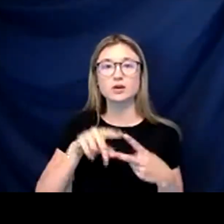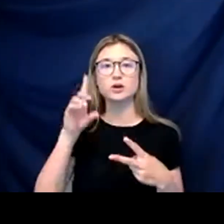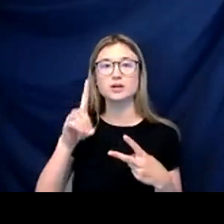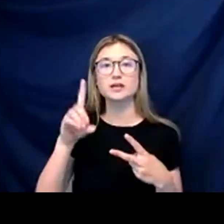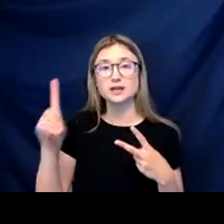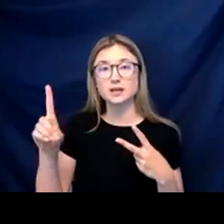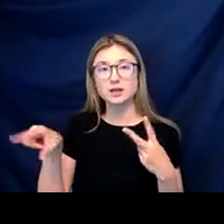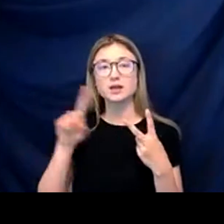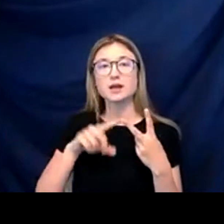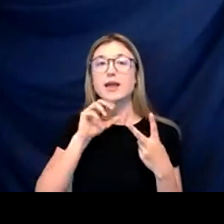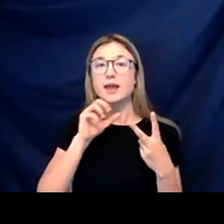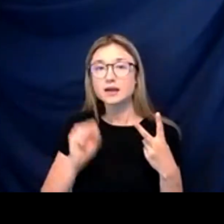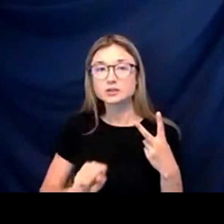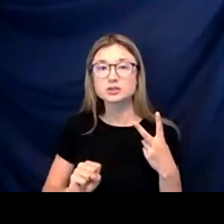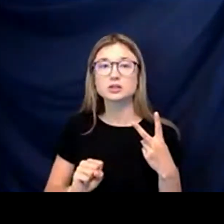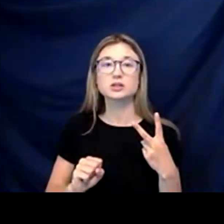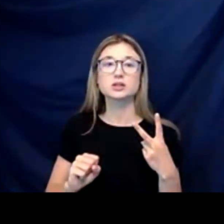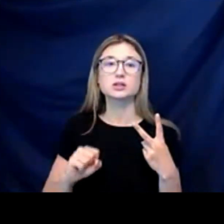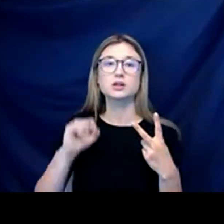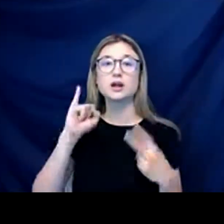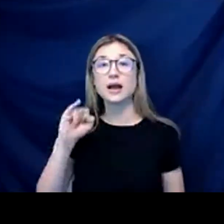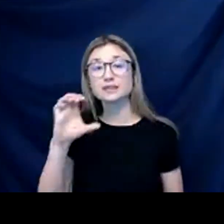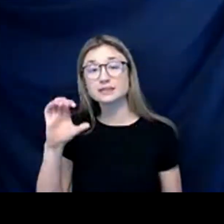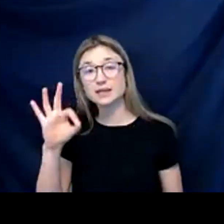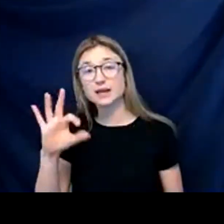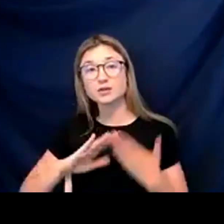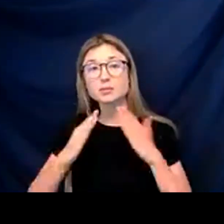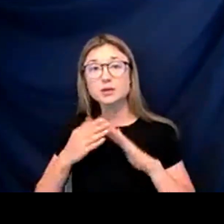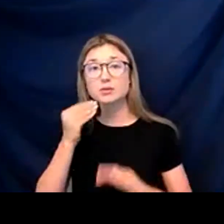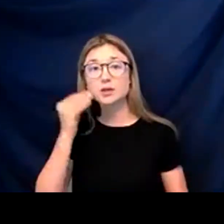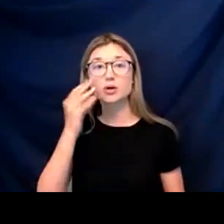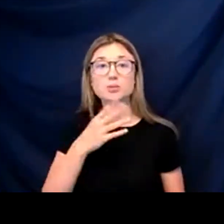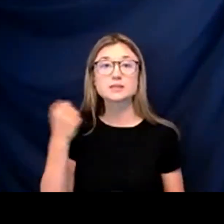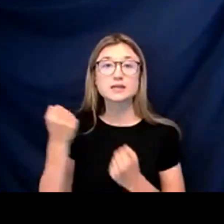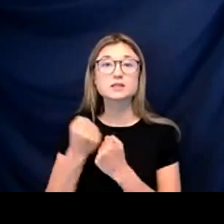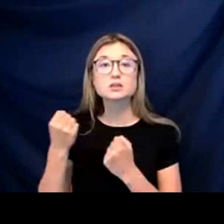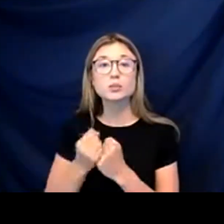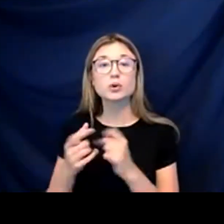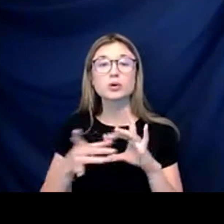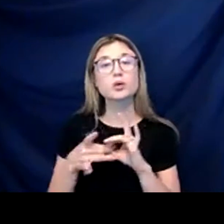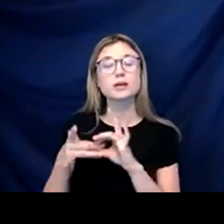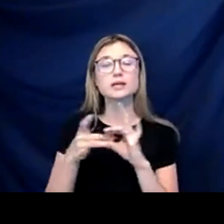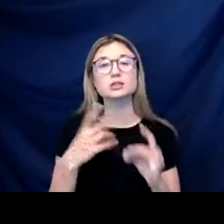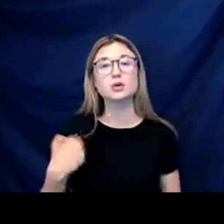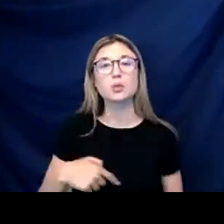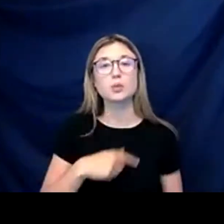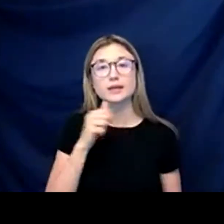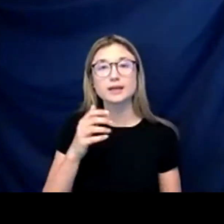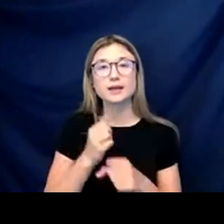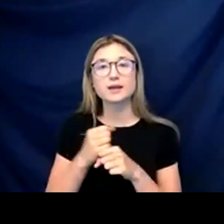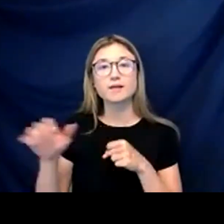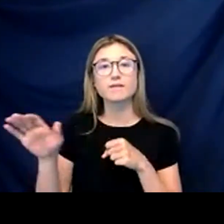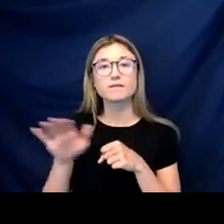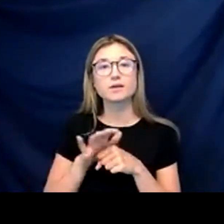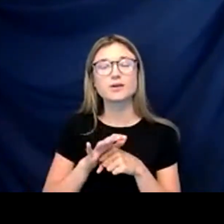side, ICF community homes and support coordination. We didn't get our full, oh, thank